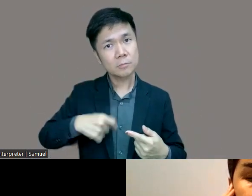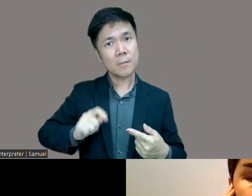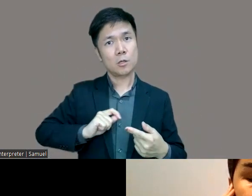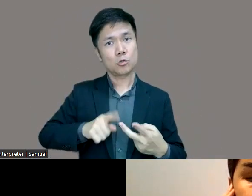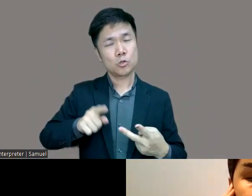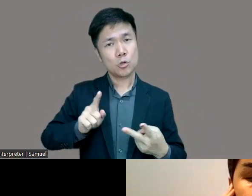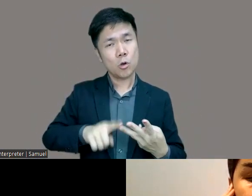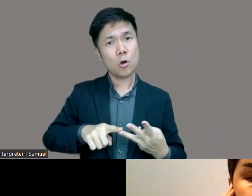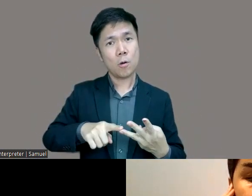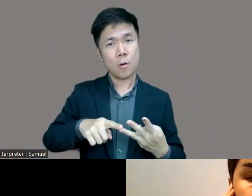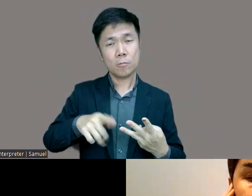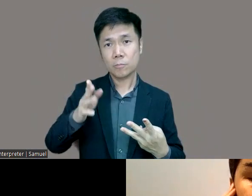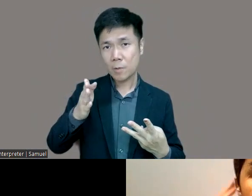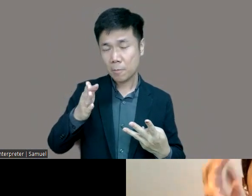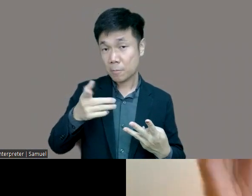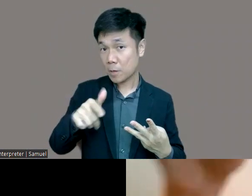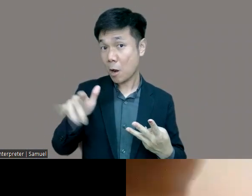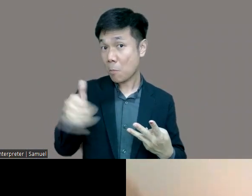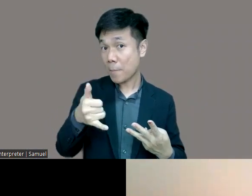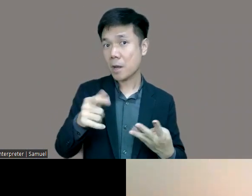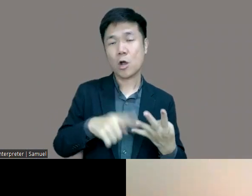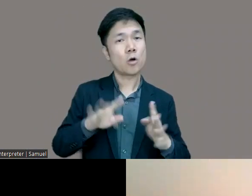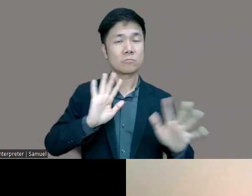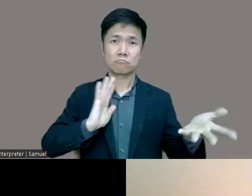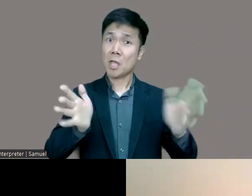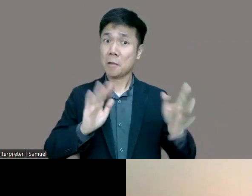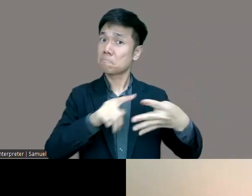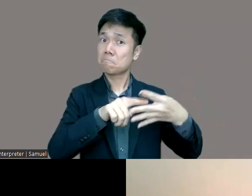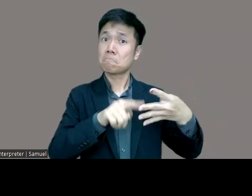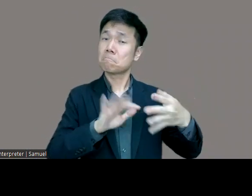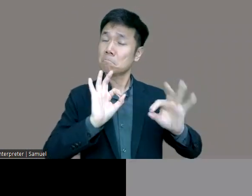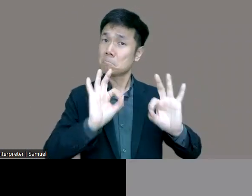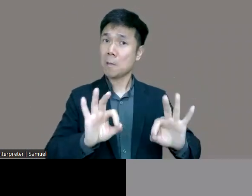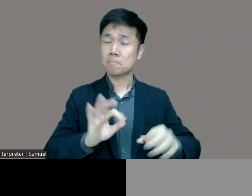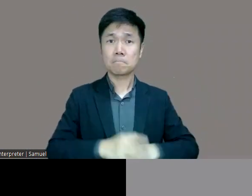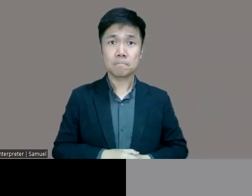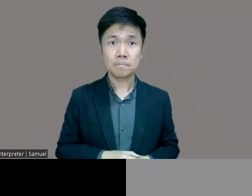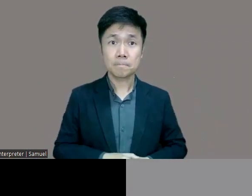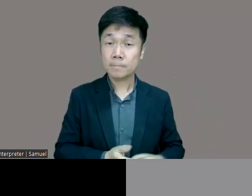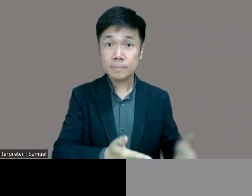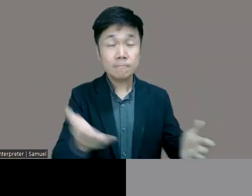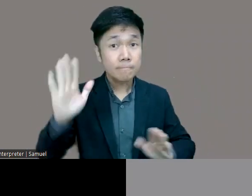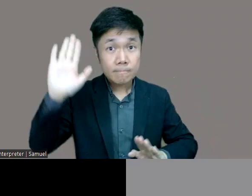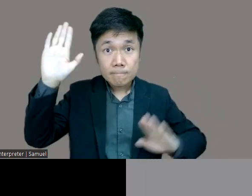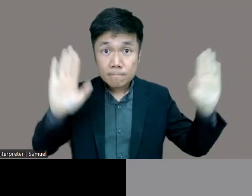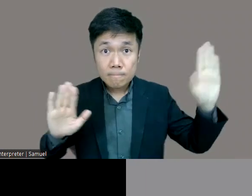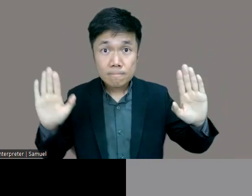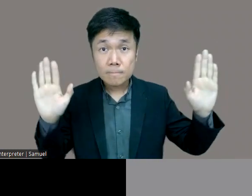So Armel, I have given you the possibility to unmute now if you would like to share.